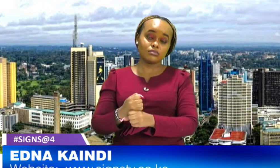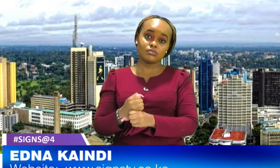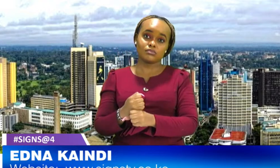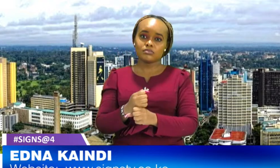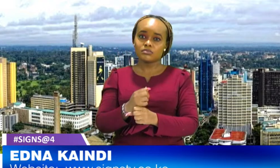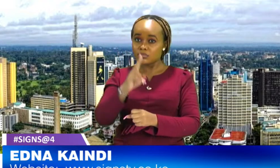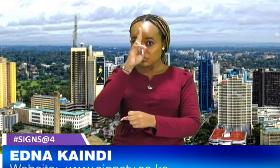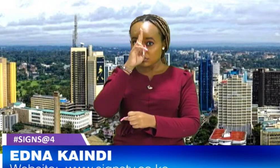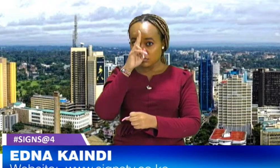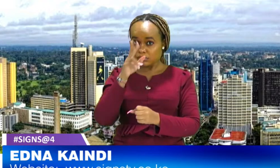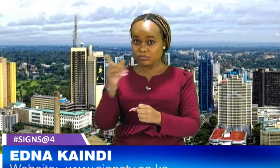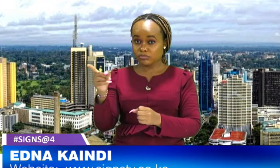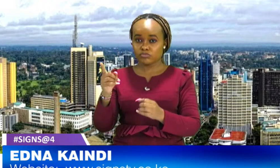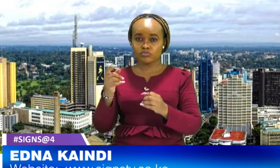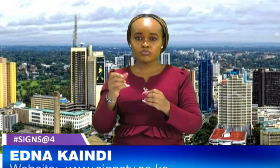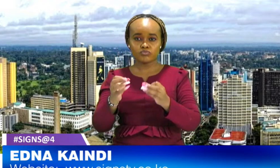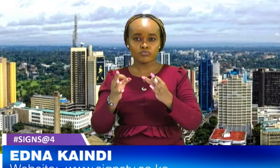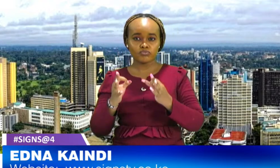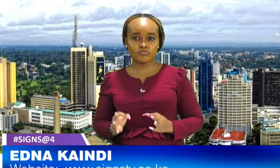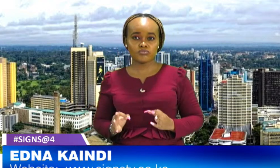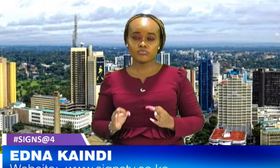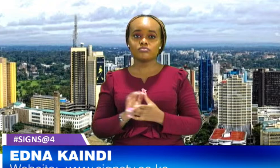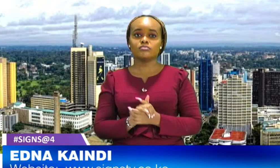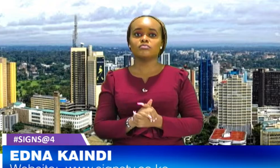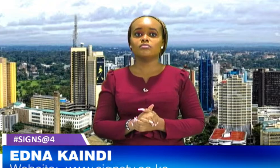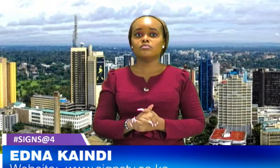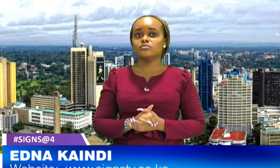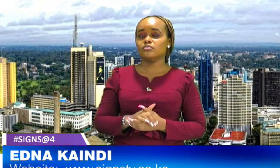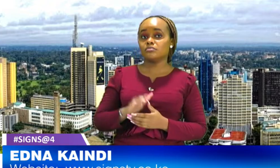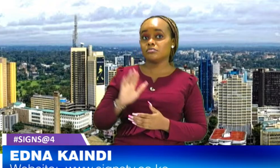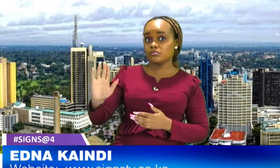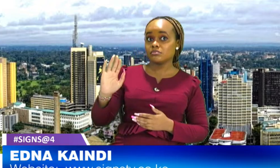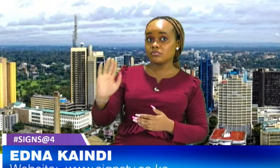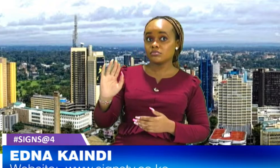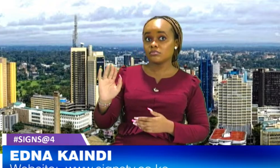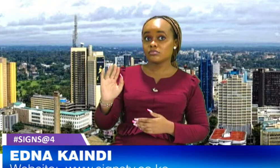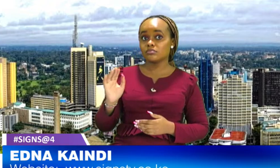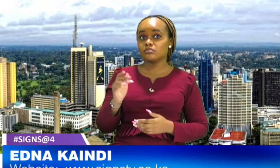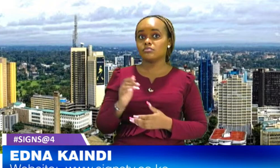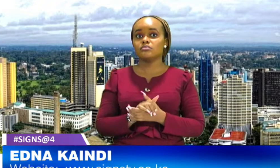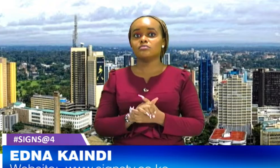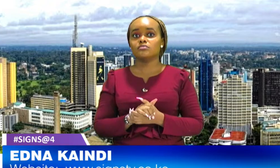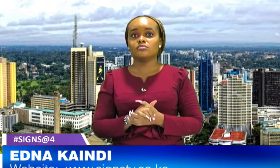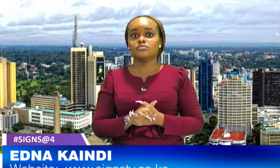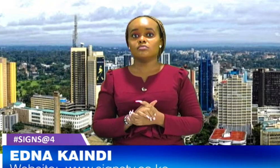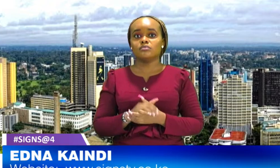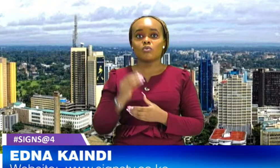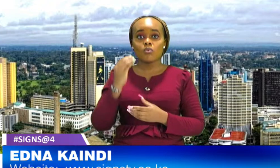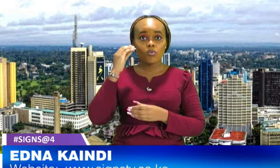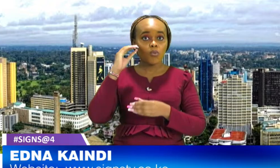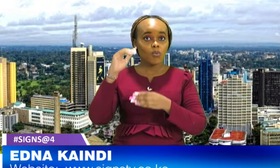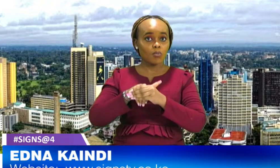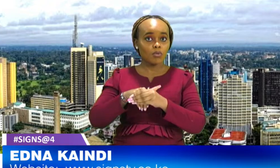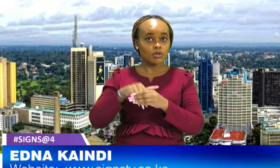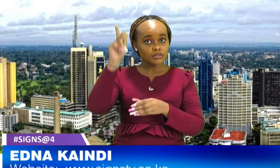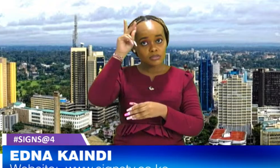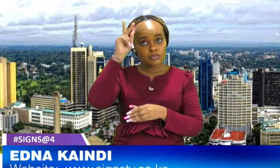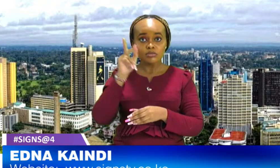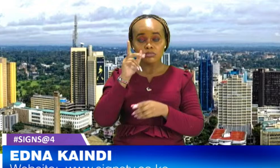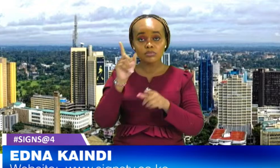after the police officers stormed his windy Ridge home in Karen